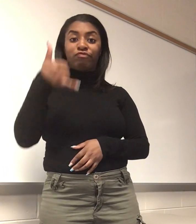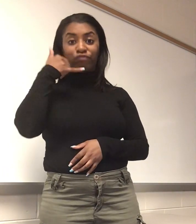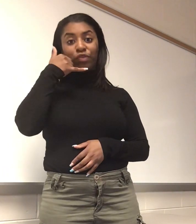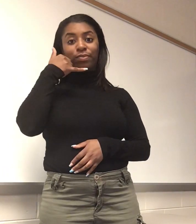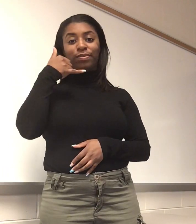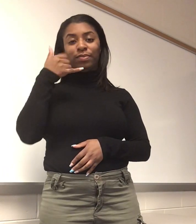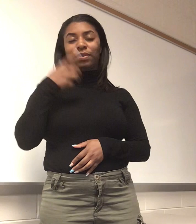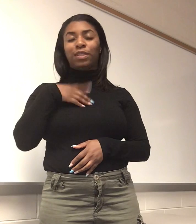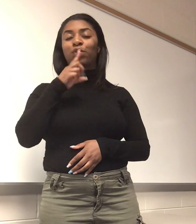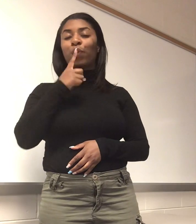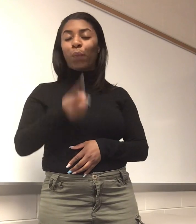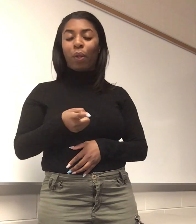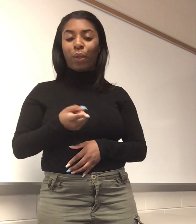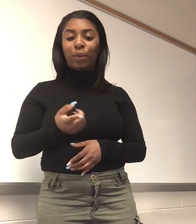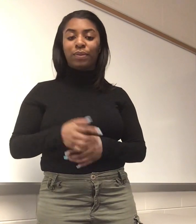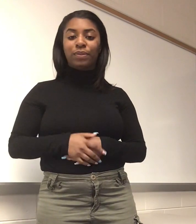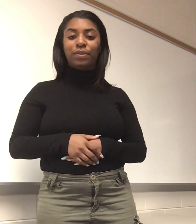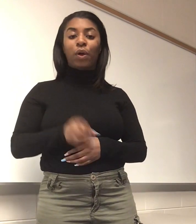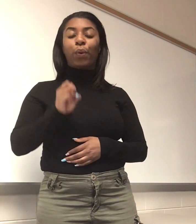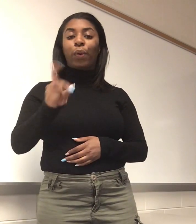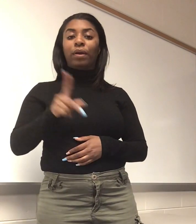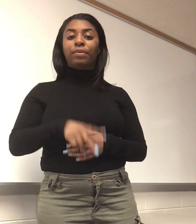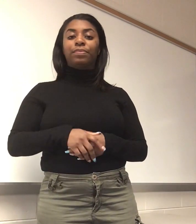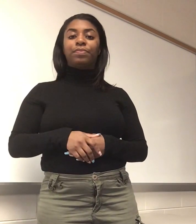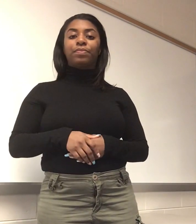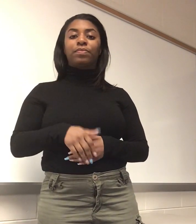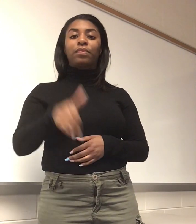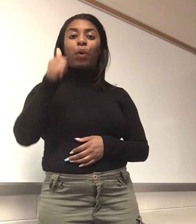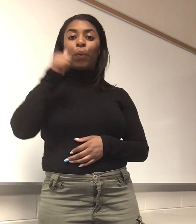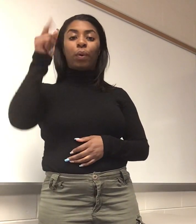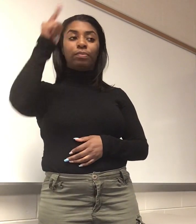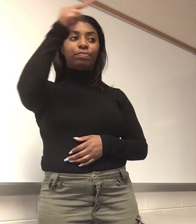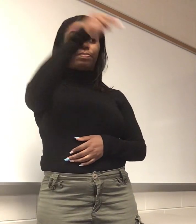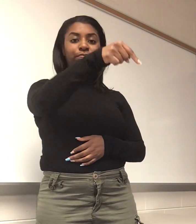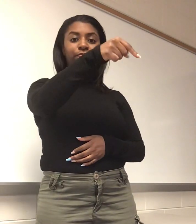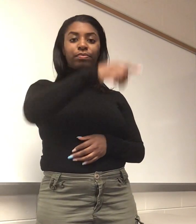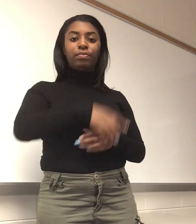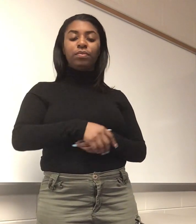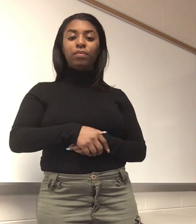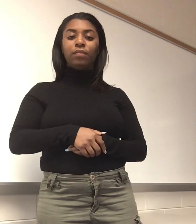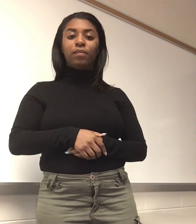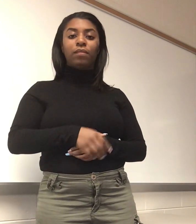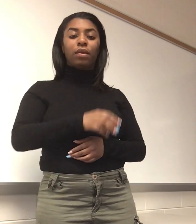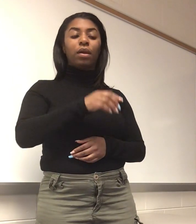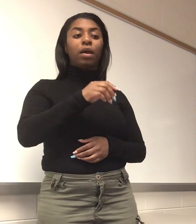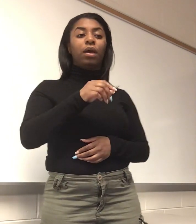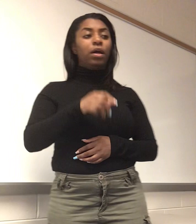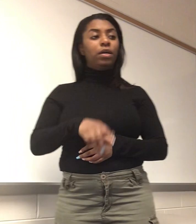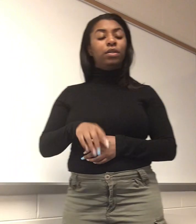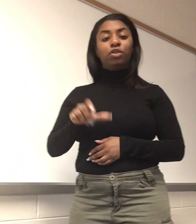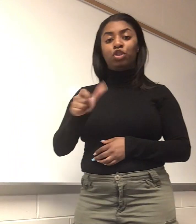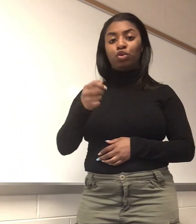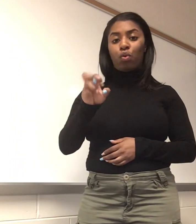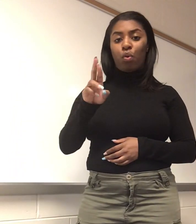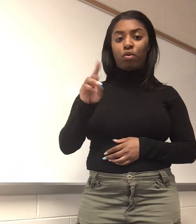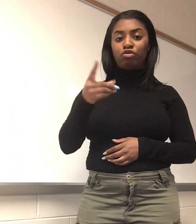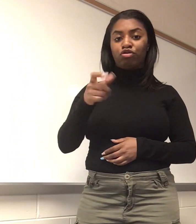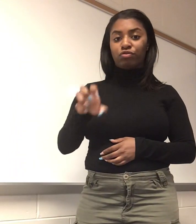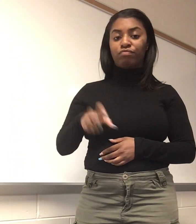Okay, Sadie. Also from Harry Potter, there's Fred and George. What's that? Fred and George. Okay, tell us about it. They like have